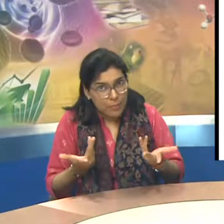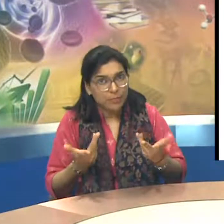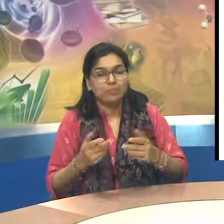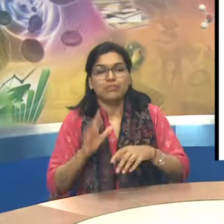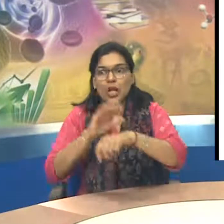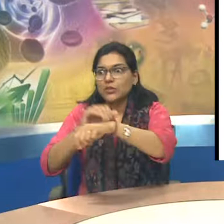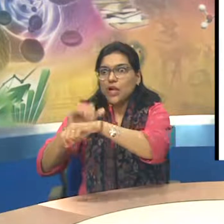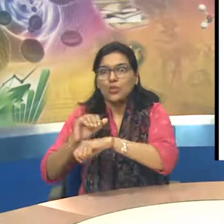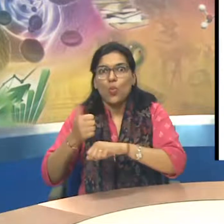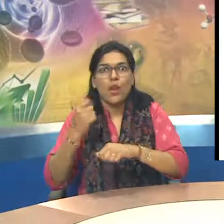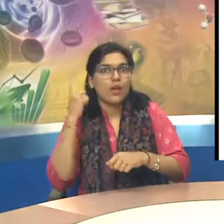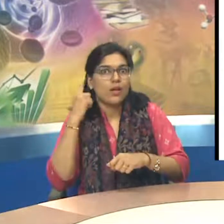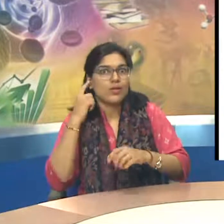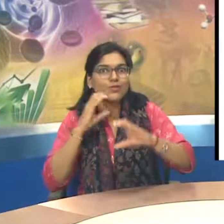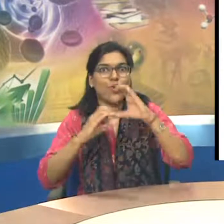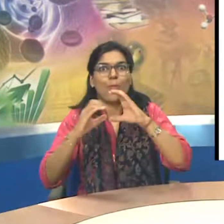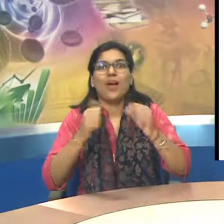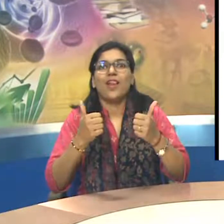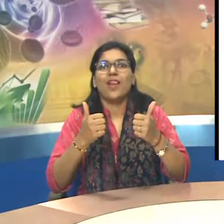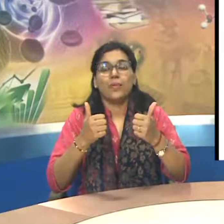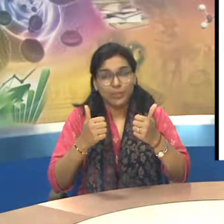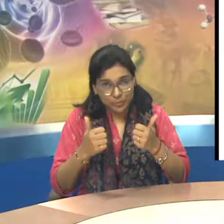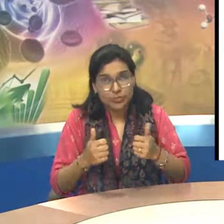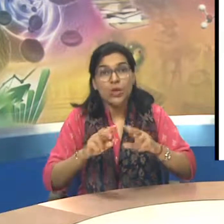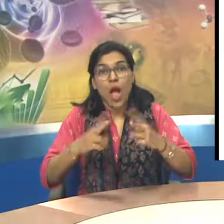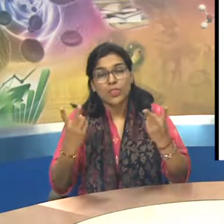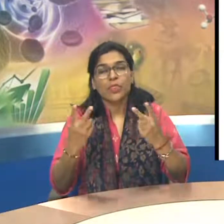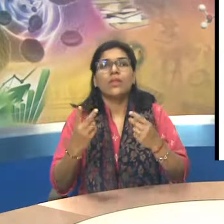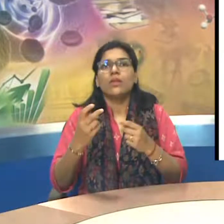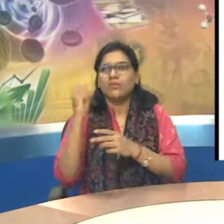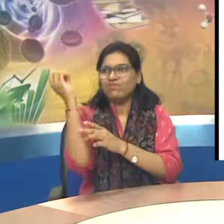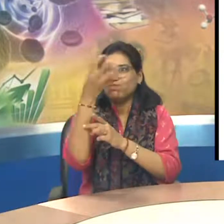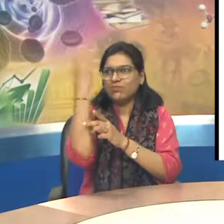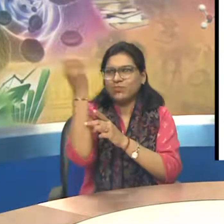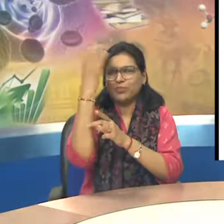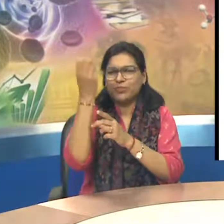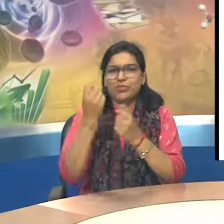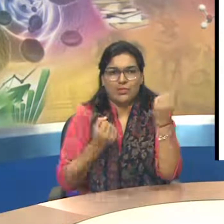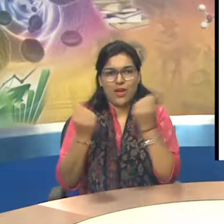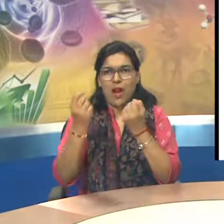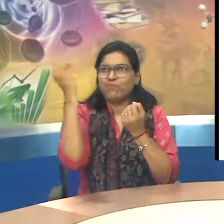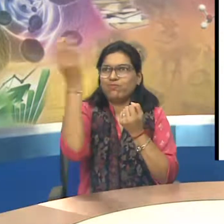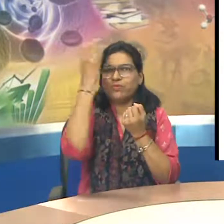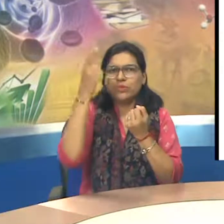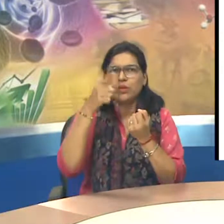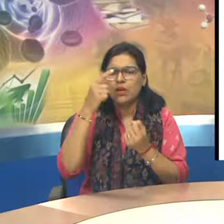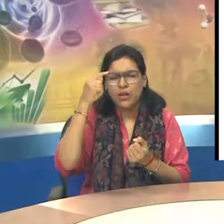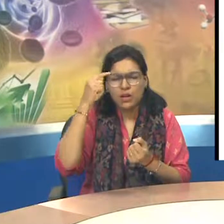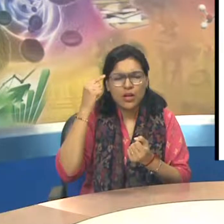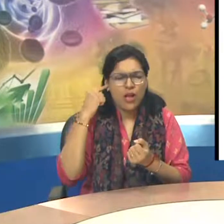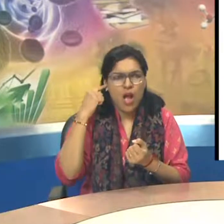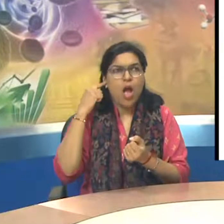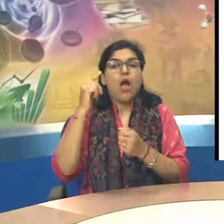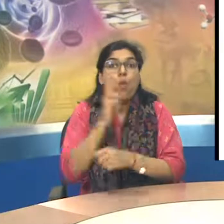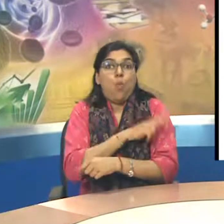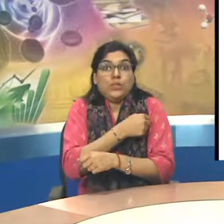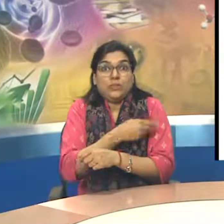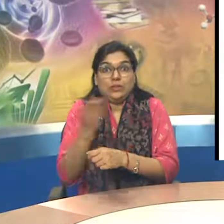of message and communicate through it.